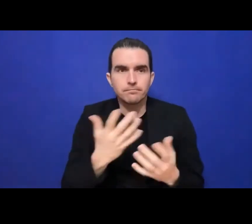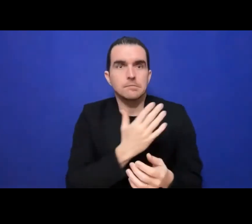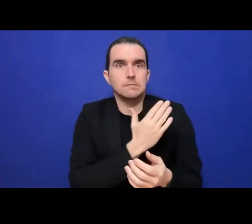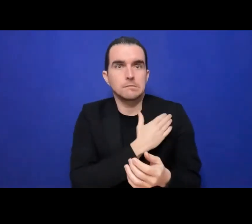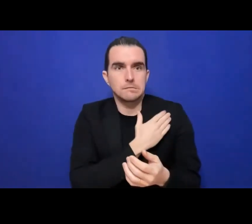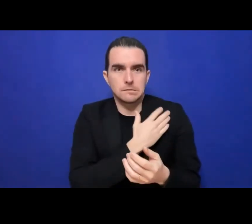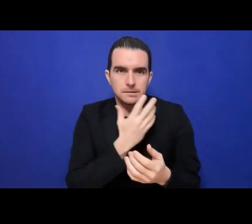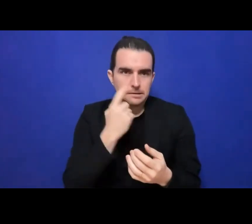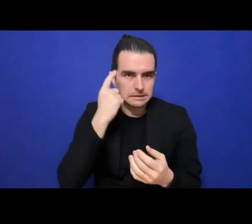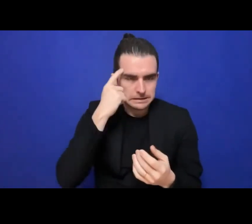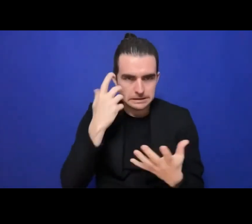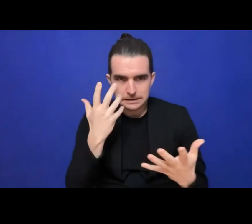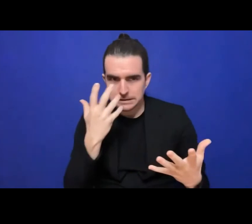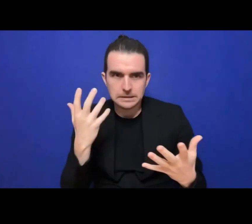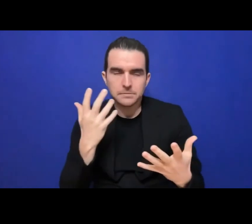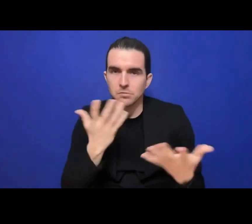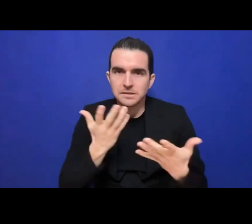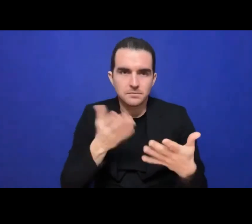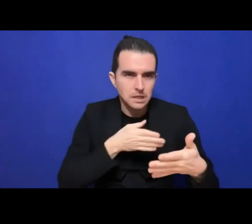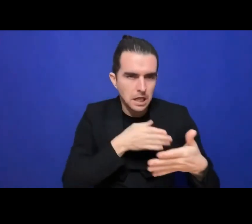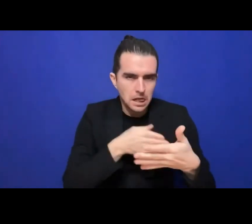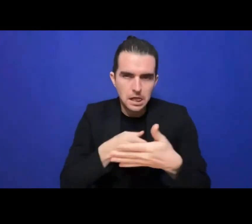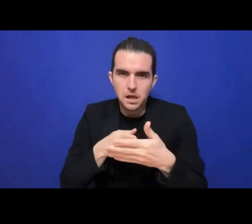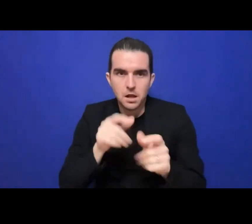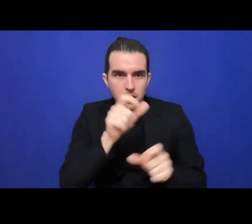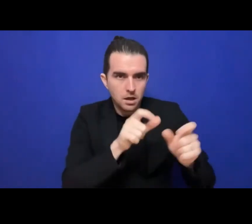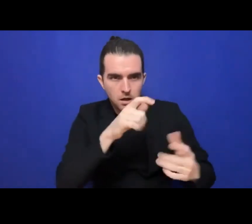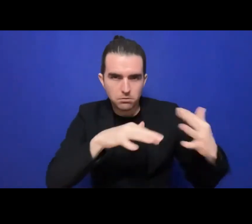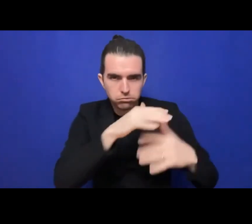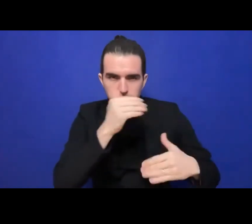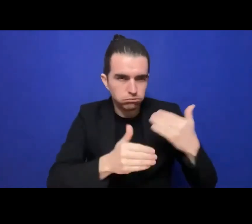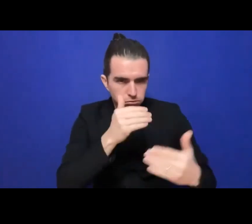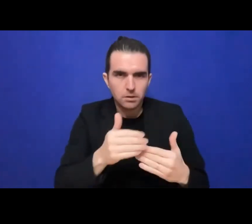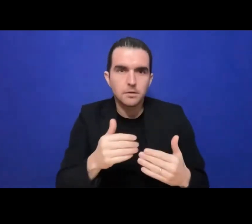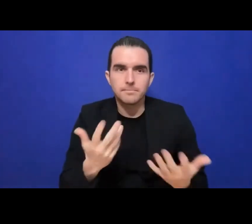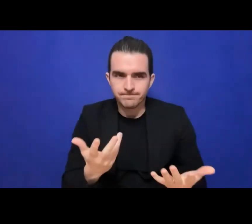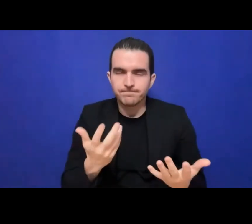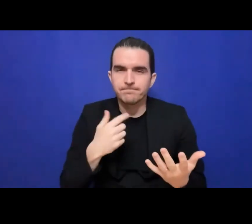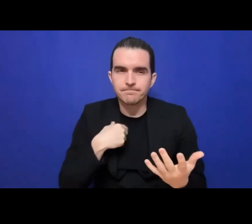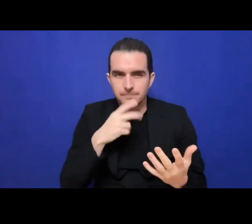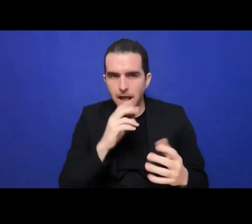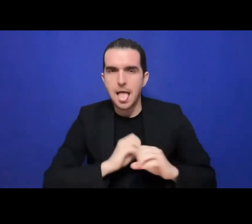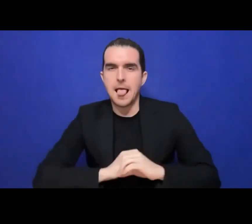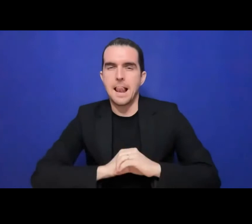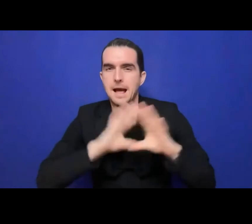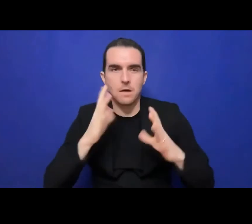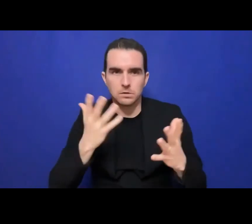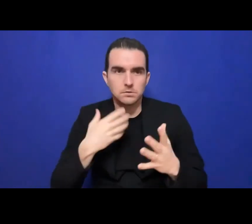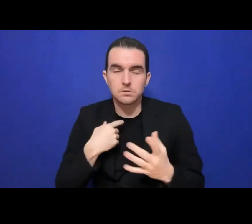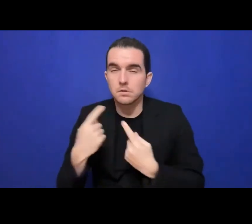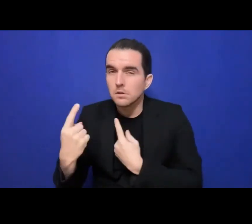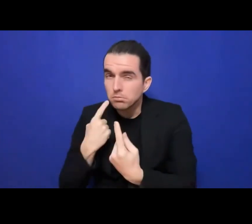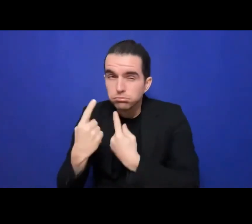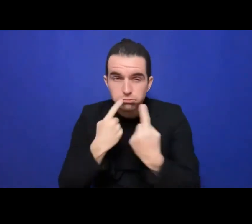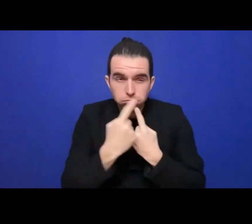is knowledge gap, and that people do not understand, the citizens, the communities, many of these aspects that are under the UHC